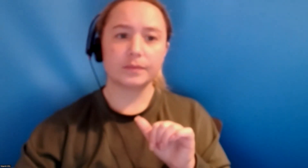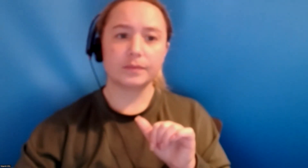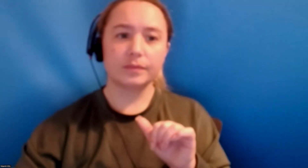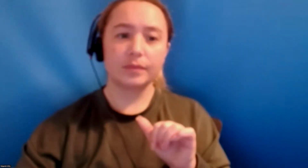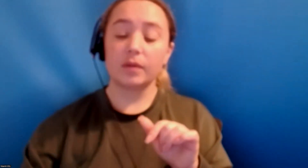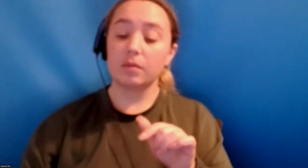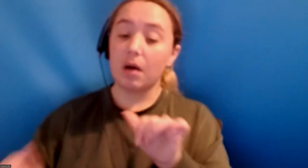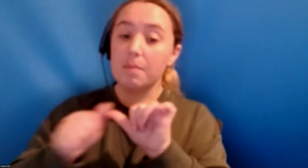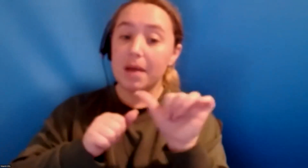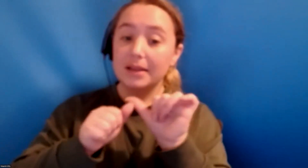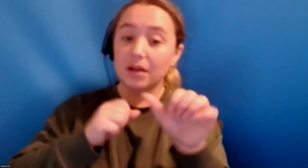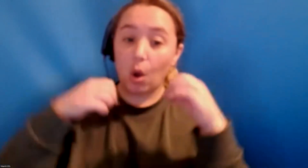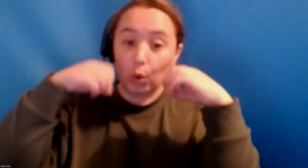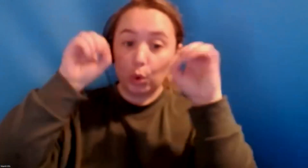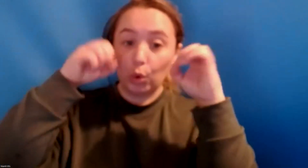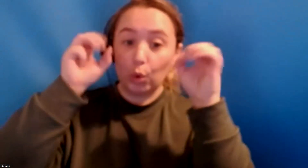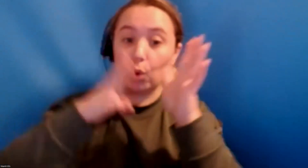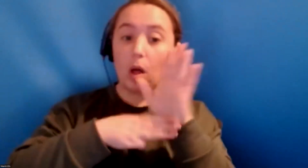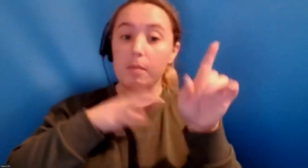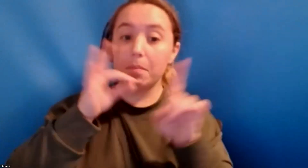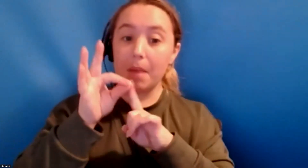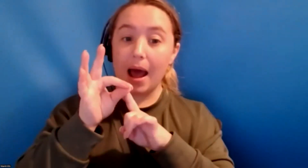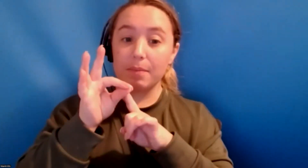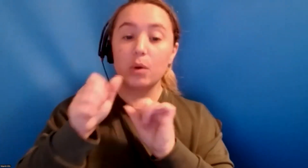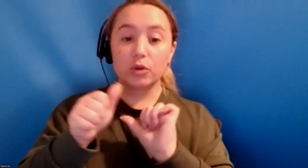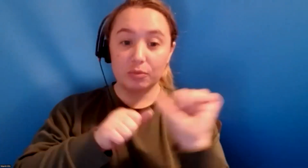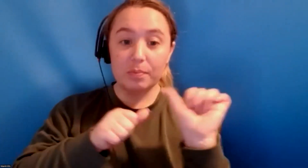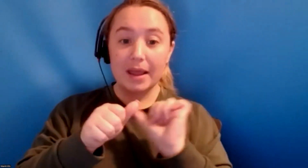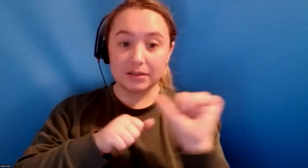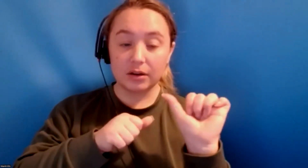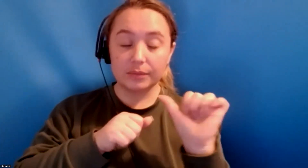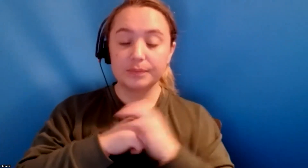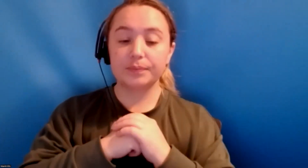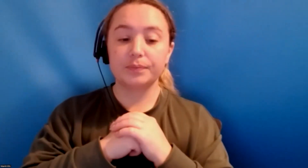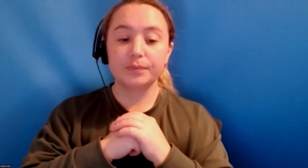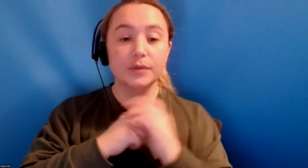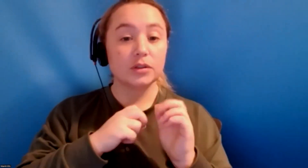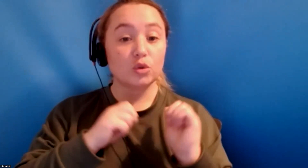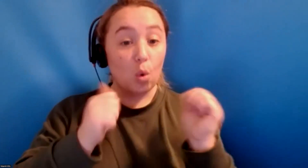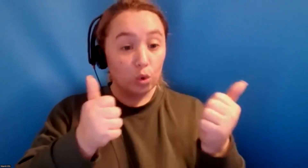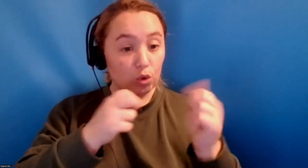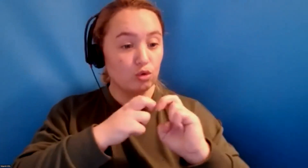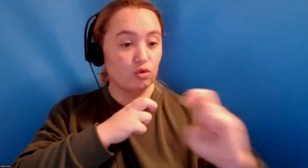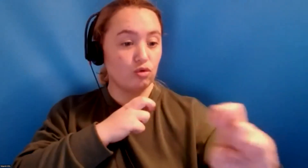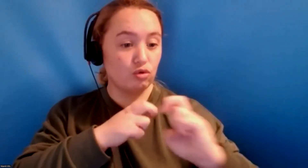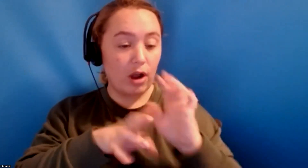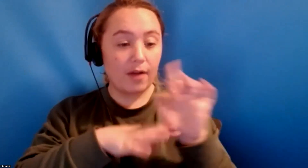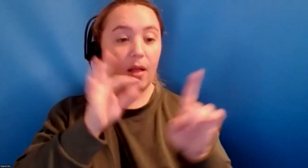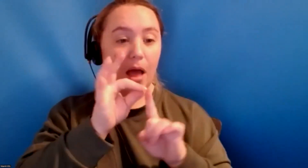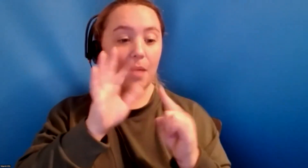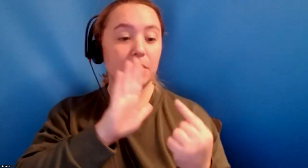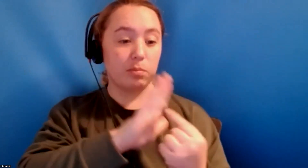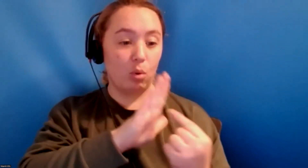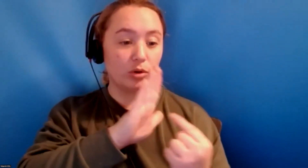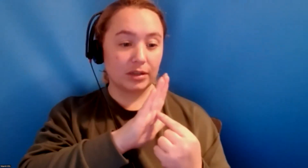for example, was mentioned as being particularly good, but a good travel app moving forward that could